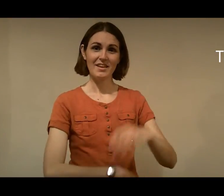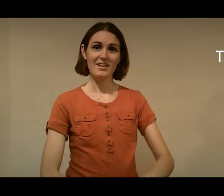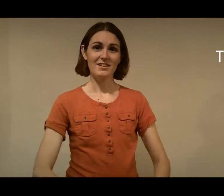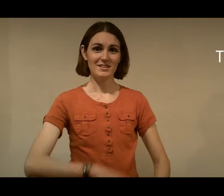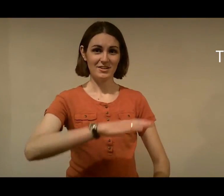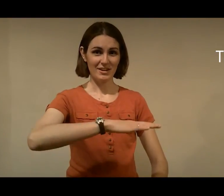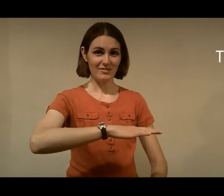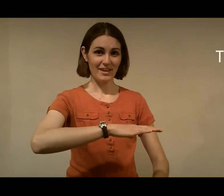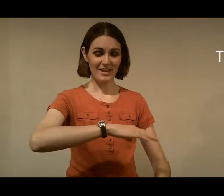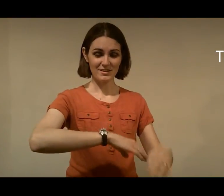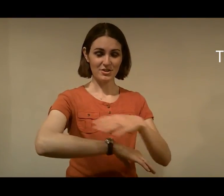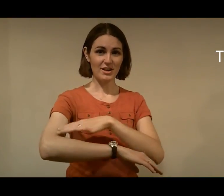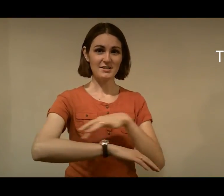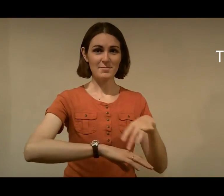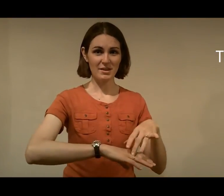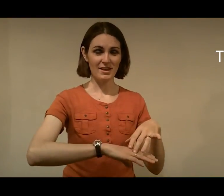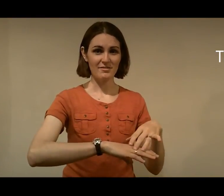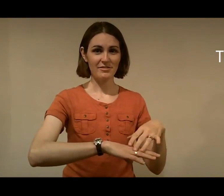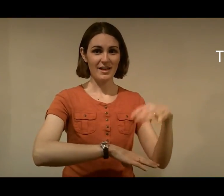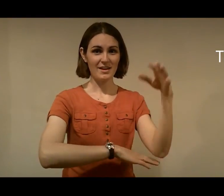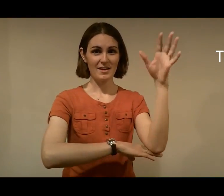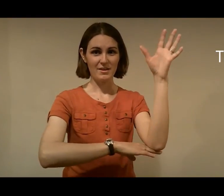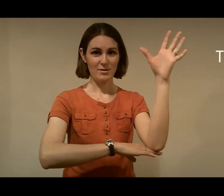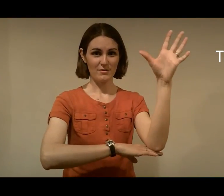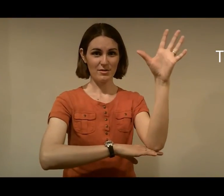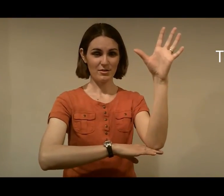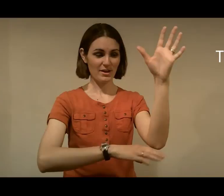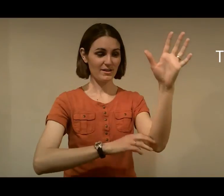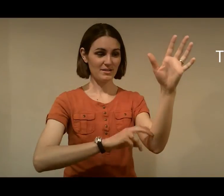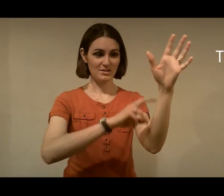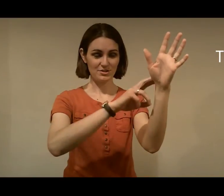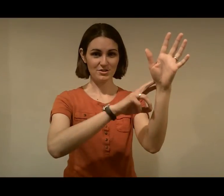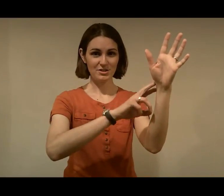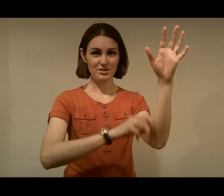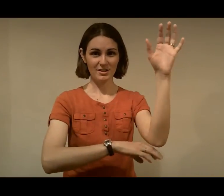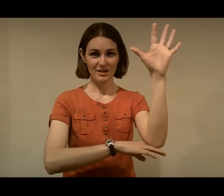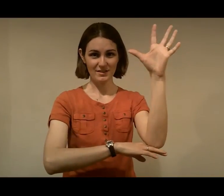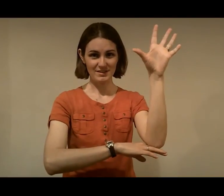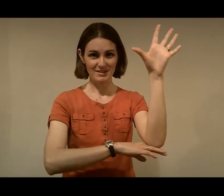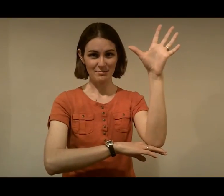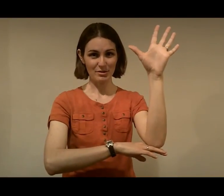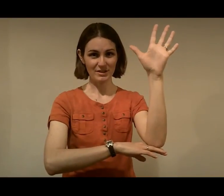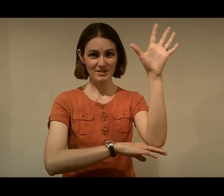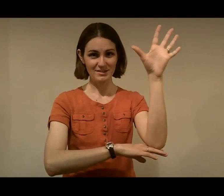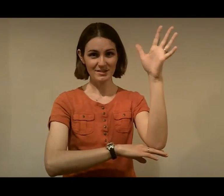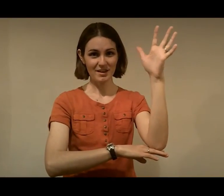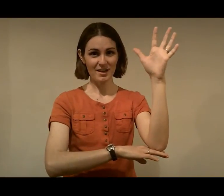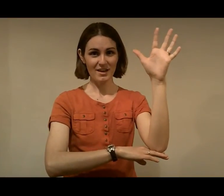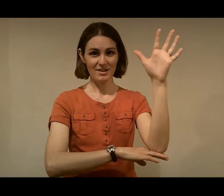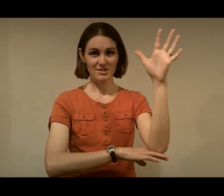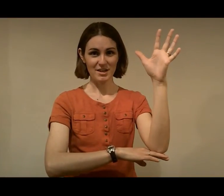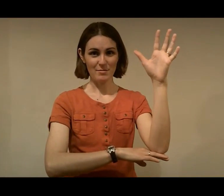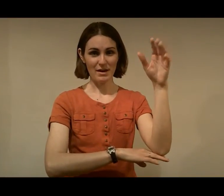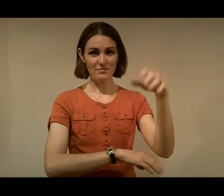Tree. You take your hand, your non-dominant hand flat, and you have your other hand. This is your tree trunk, and this is the branches. You shake it back and